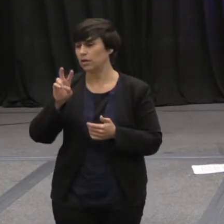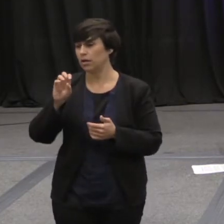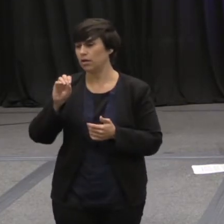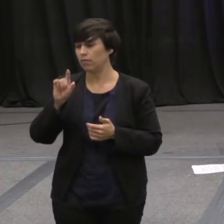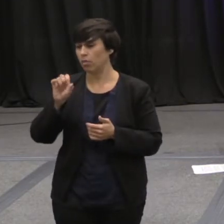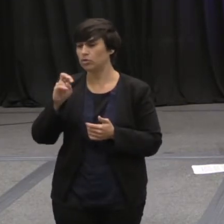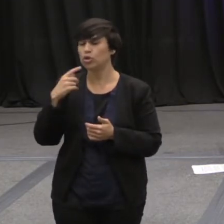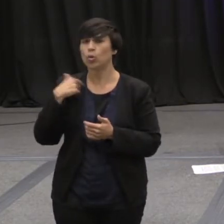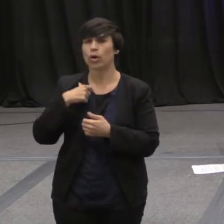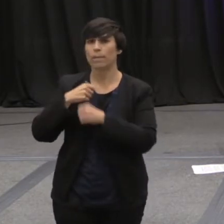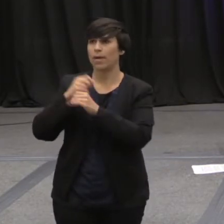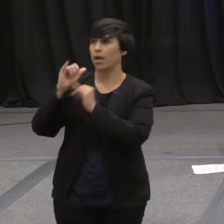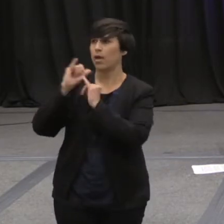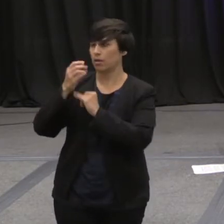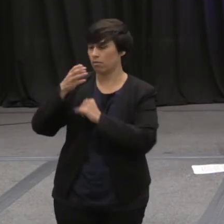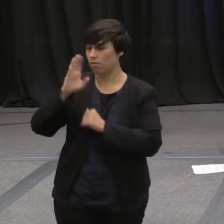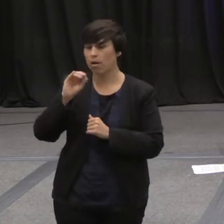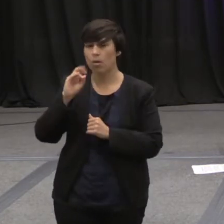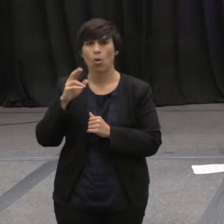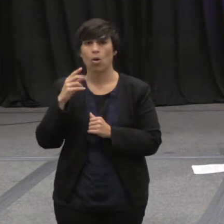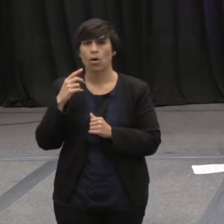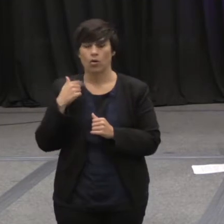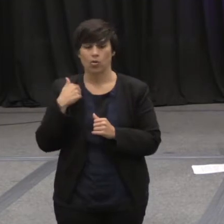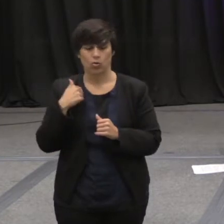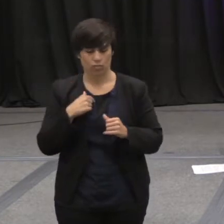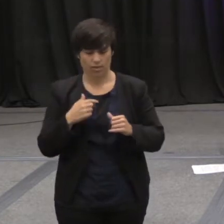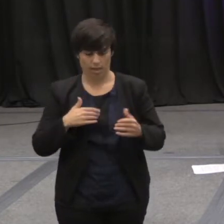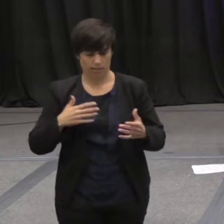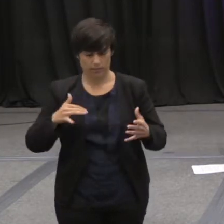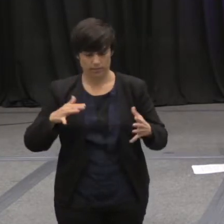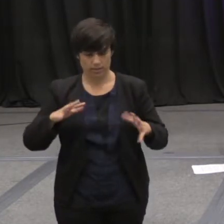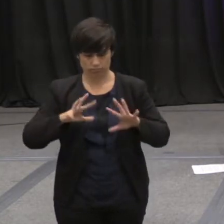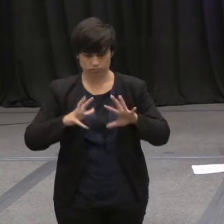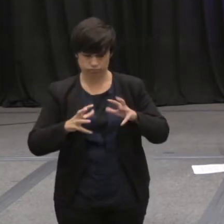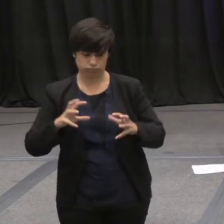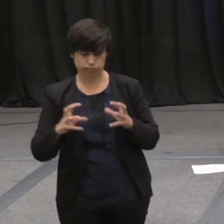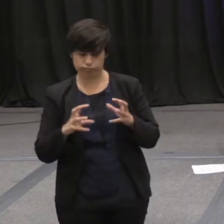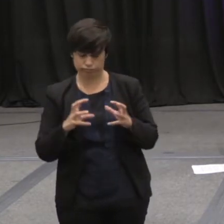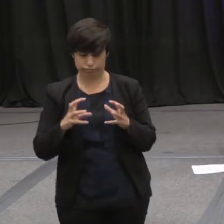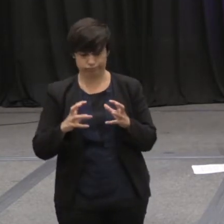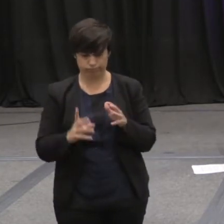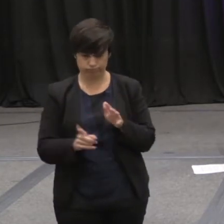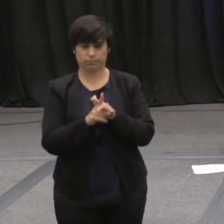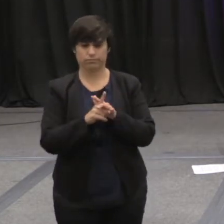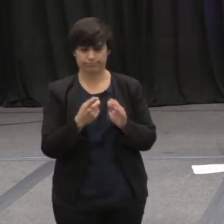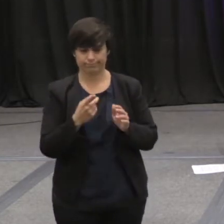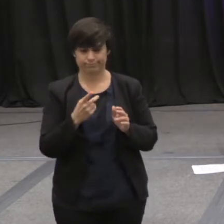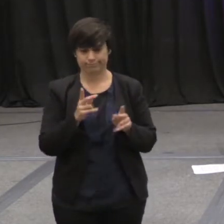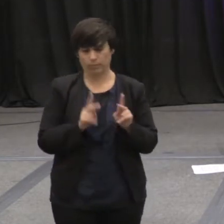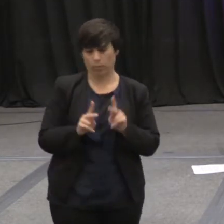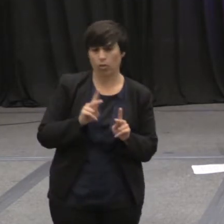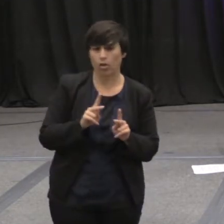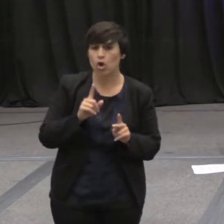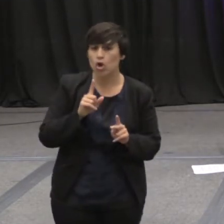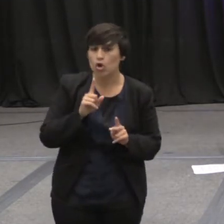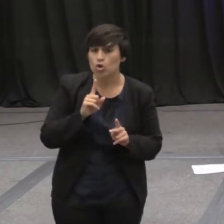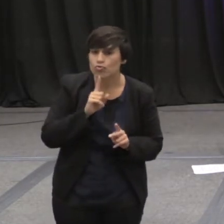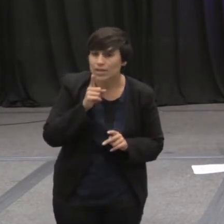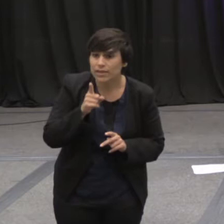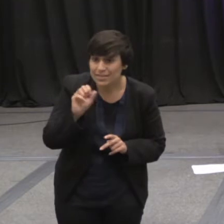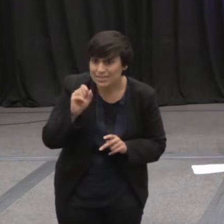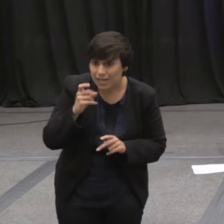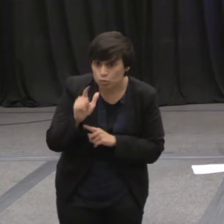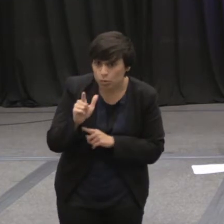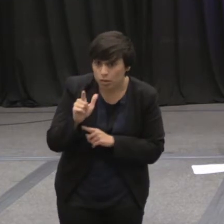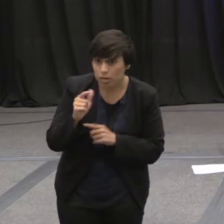God or we evolved out of primordial soup, clearly the sexual pleasure cycle is really important to humans